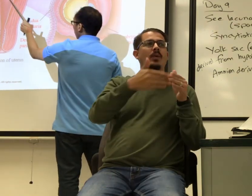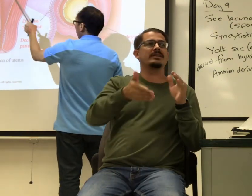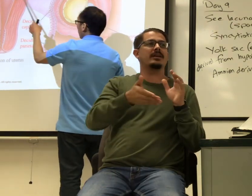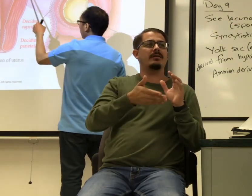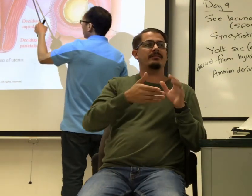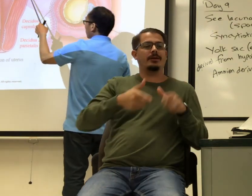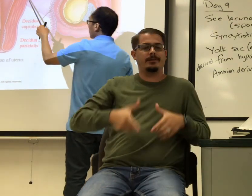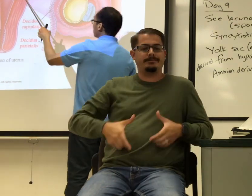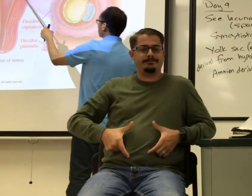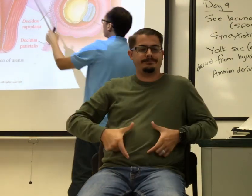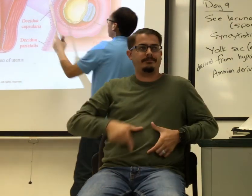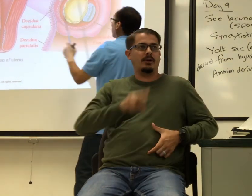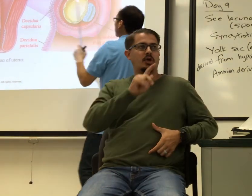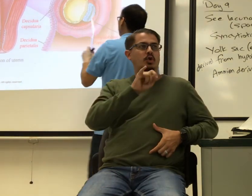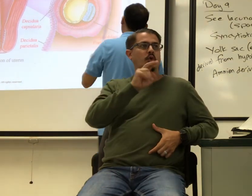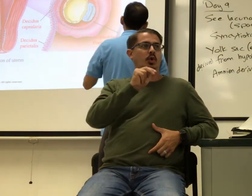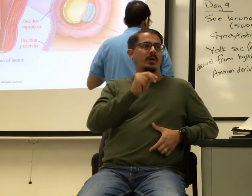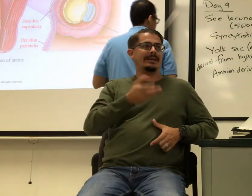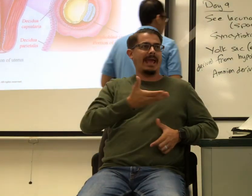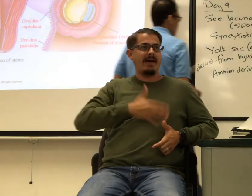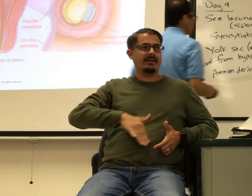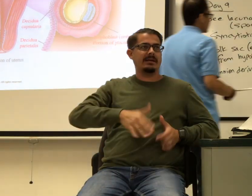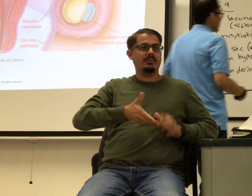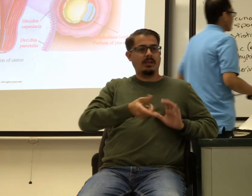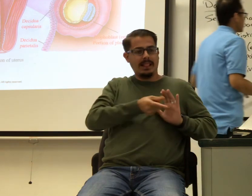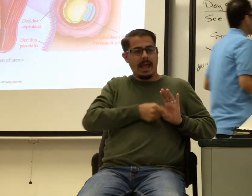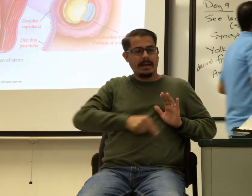cavity. Okay, decidua paratalis.